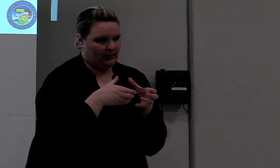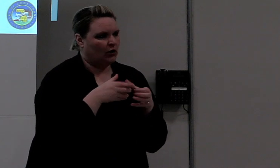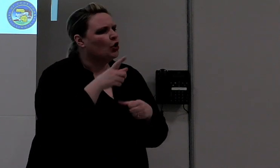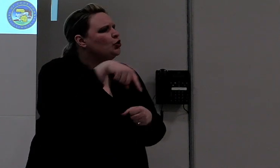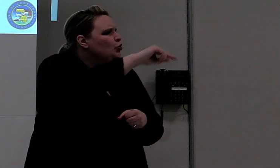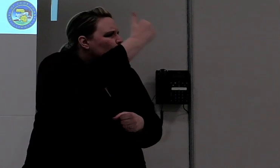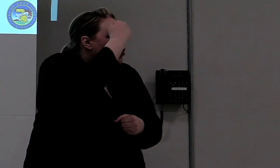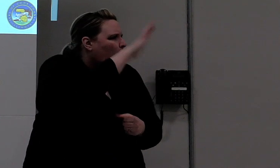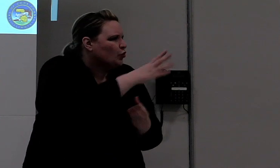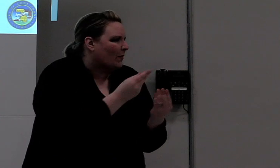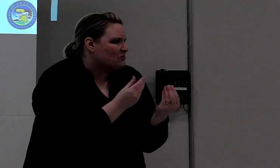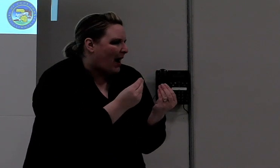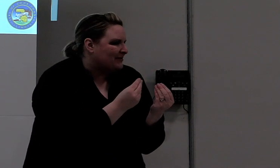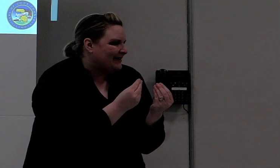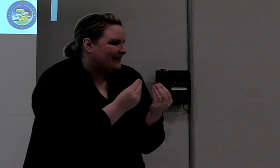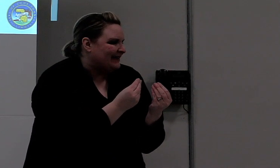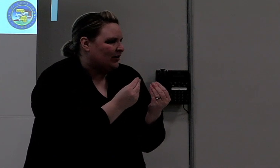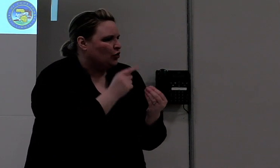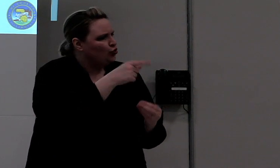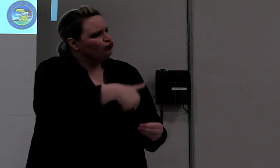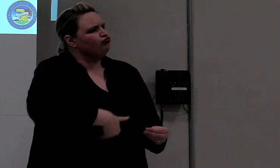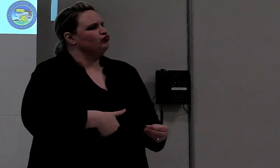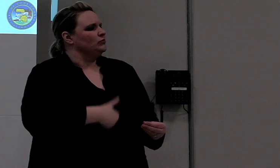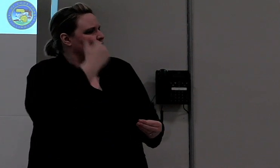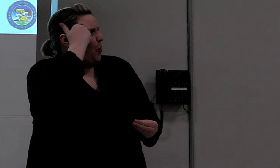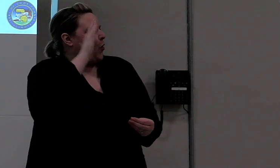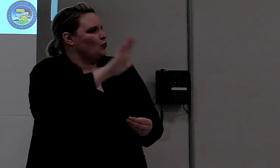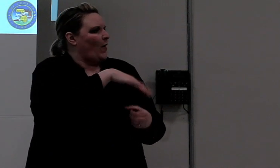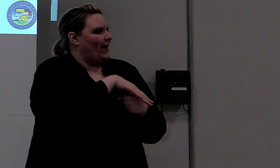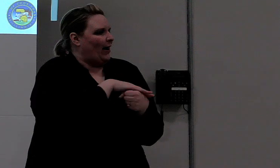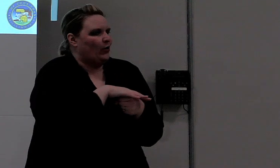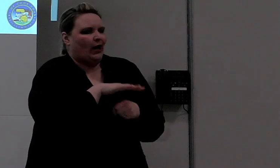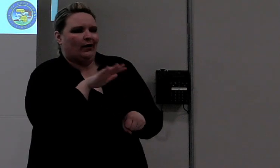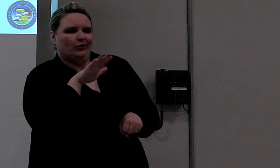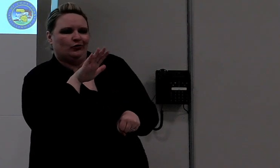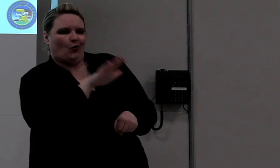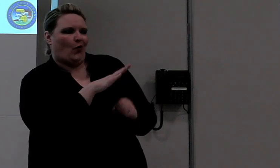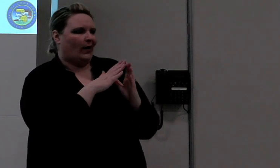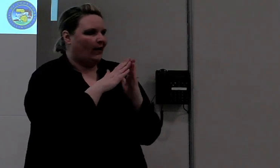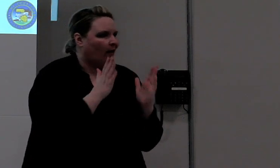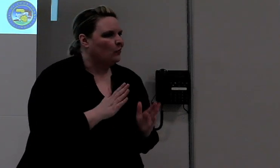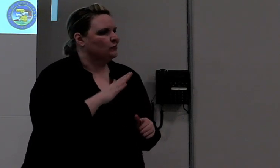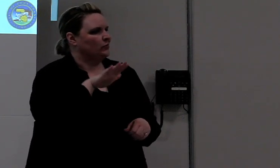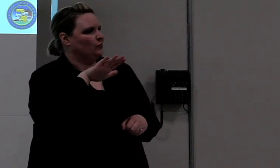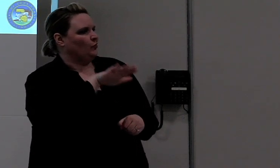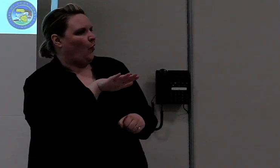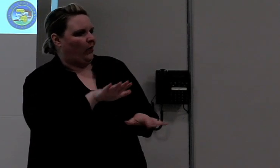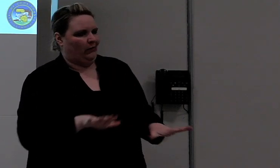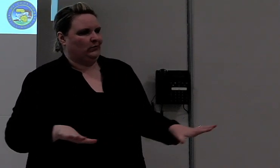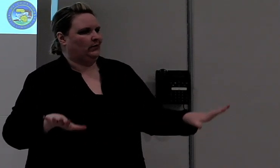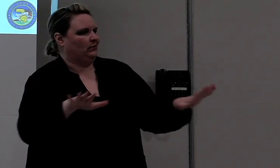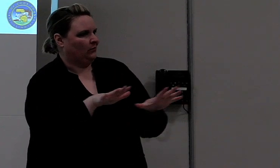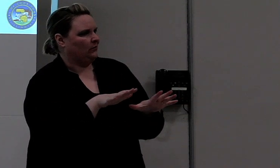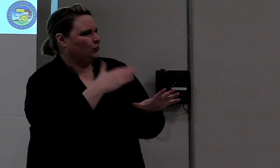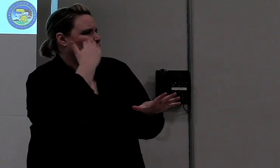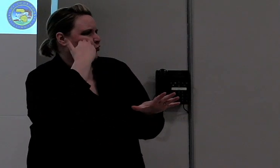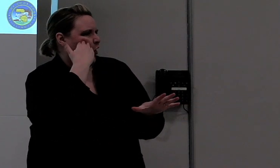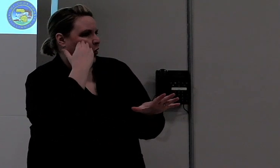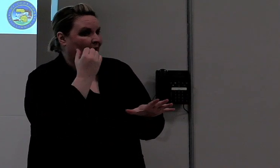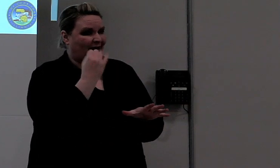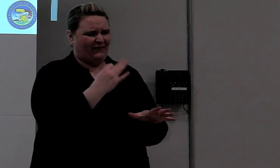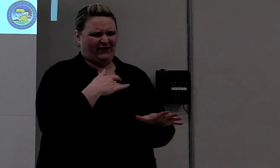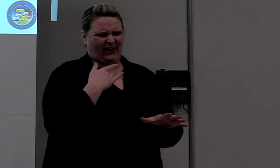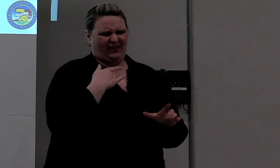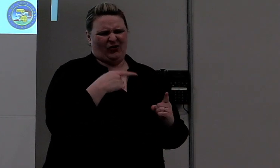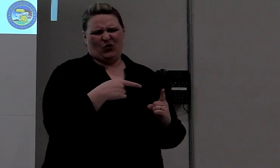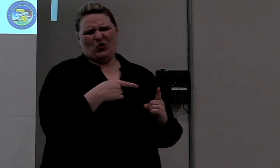property like you as the homeowner. You know what's going on in your neighborhood, you know the heartbeat of the neighborhood. So if you think your property